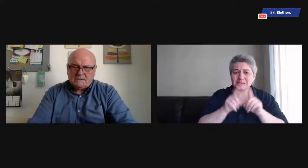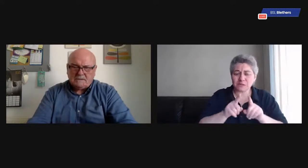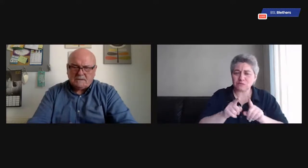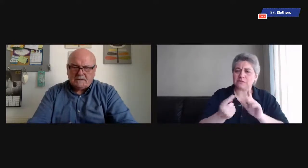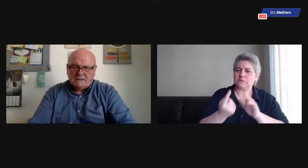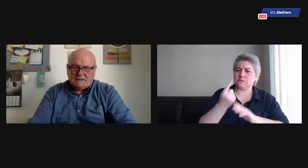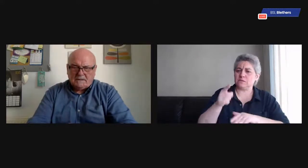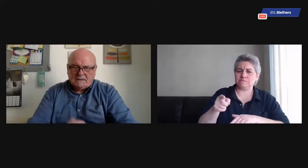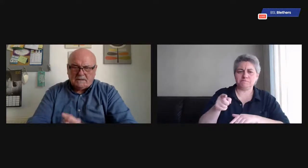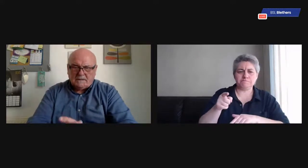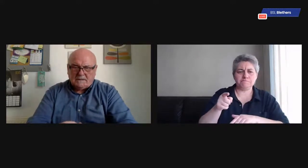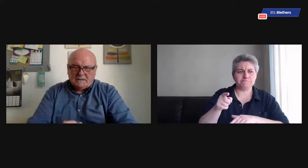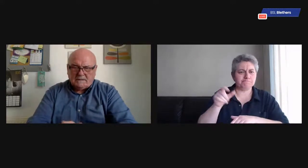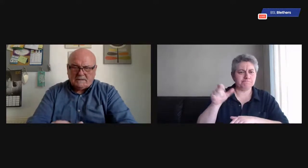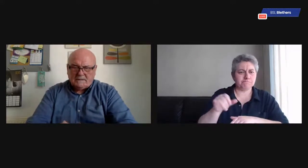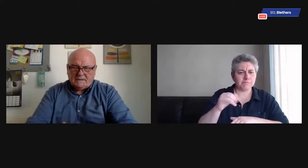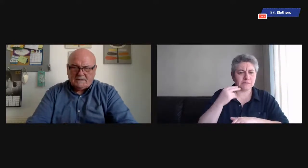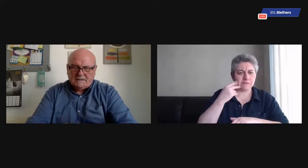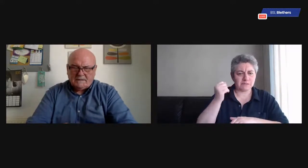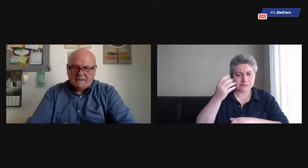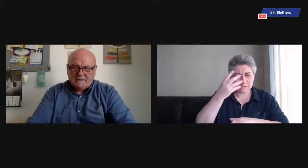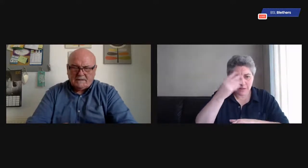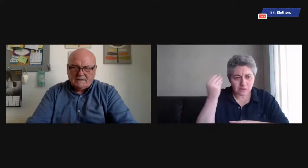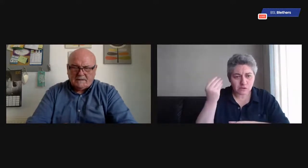developed as adults as well. Makes sense.